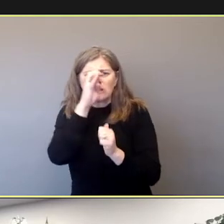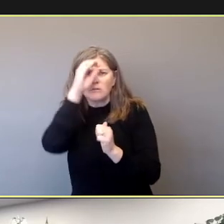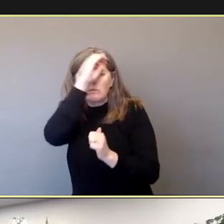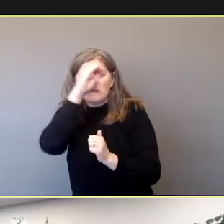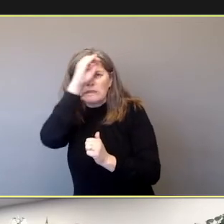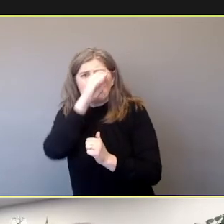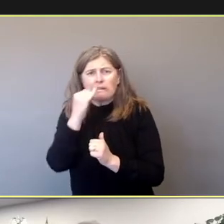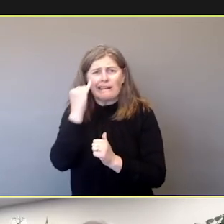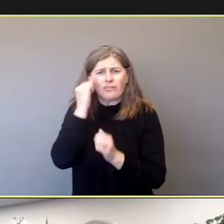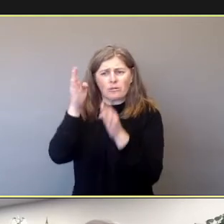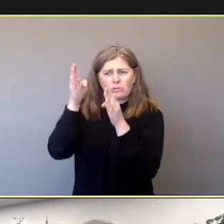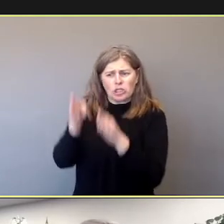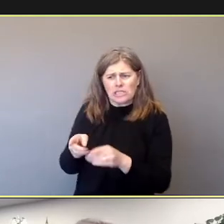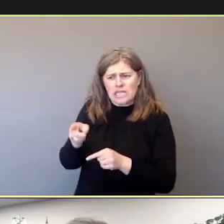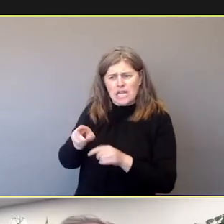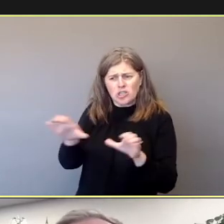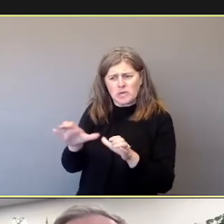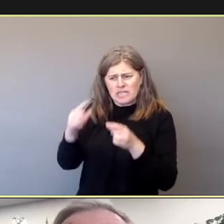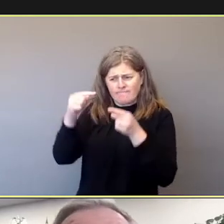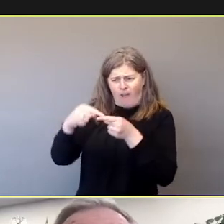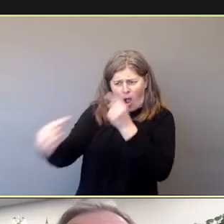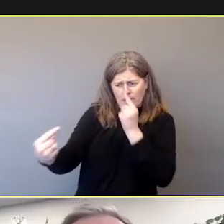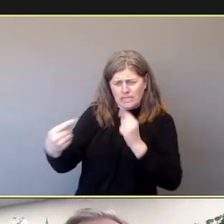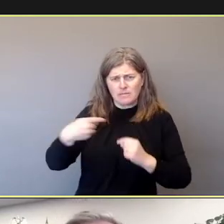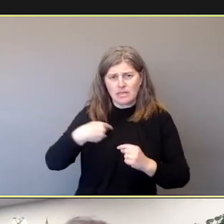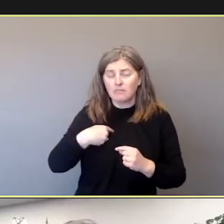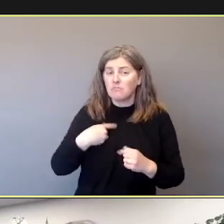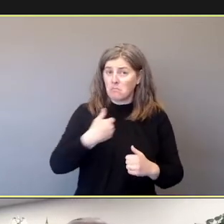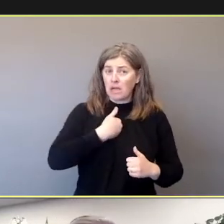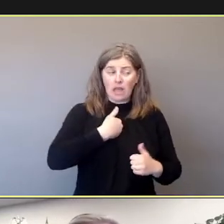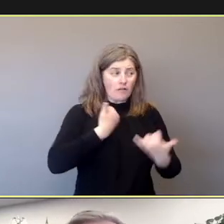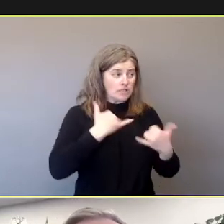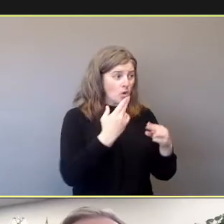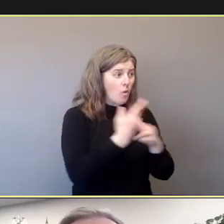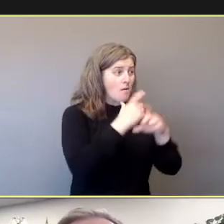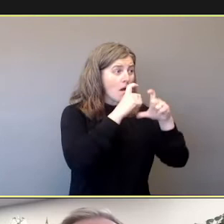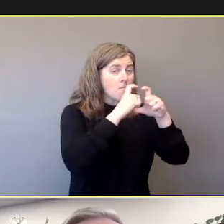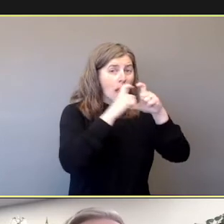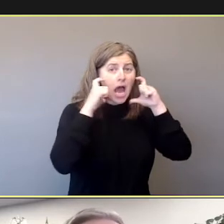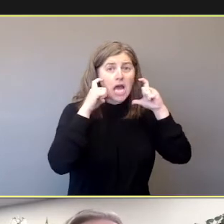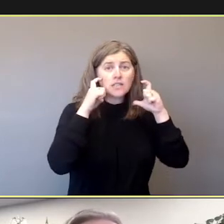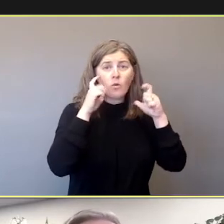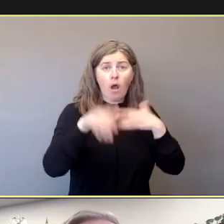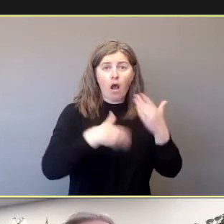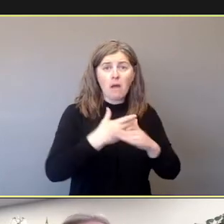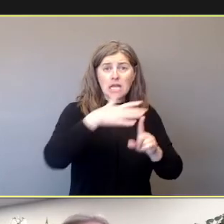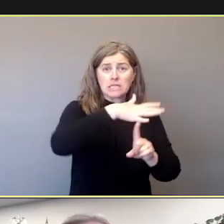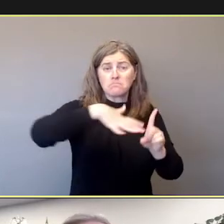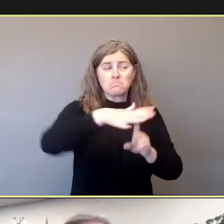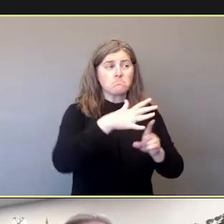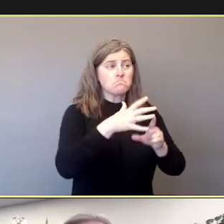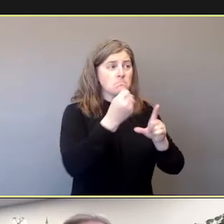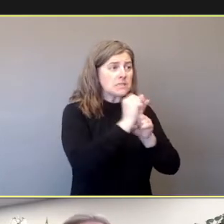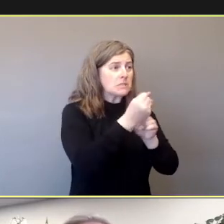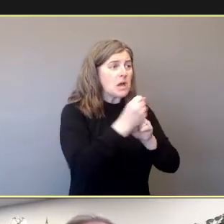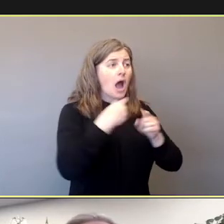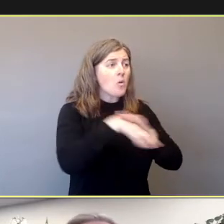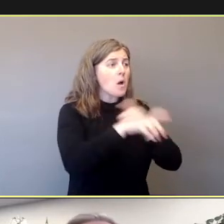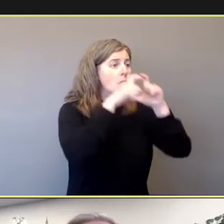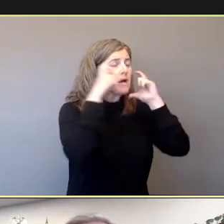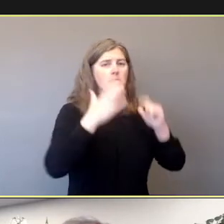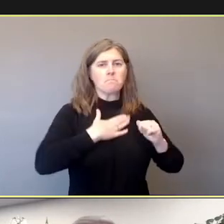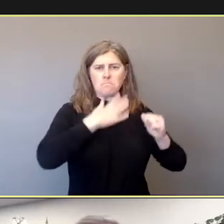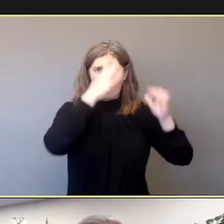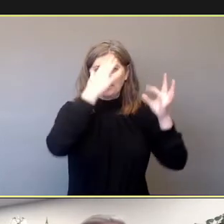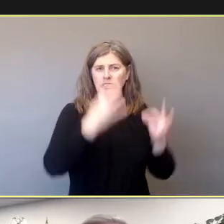because somebody's doing something that we don't do. I'm still wearing my mask in all the settings I wore my mask before. For the most part, it's a choice I